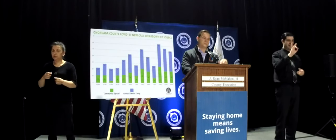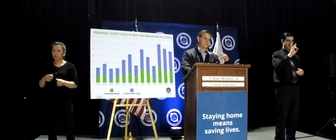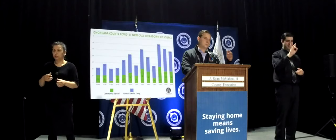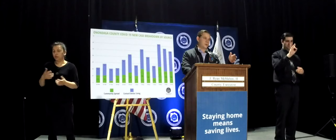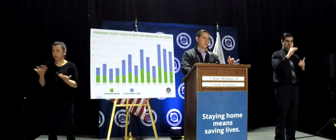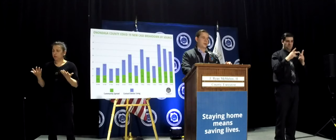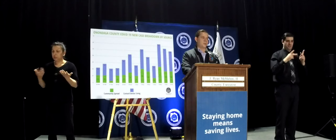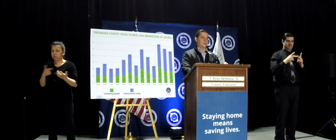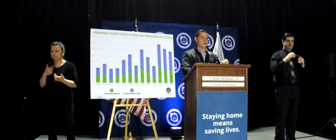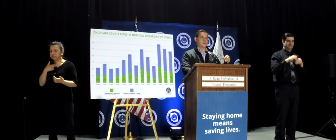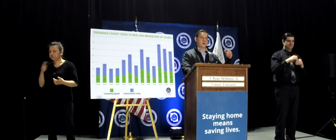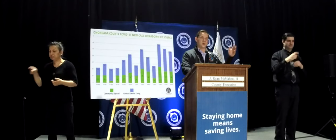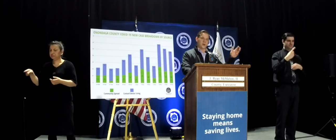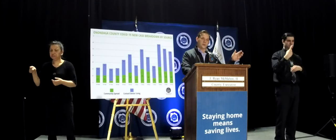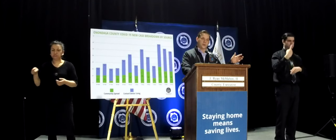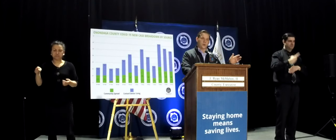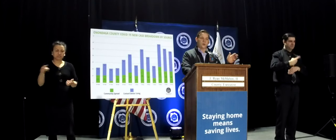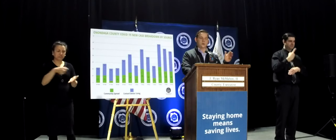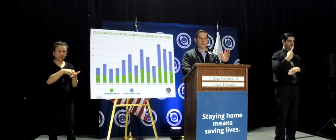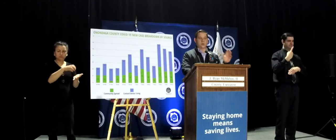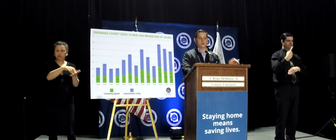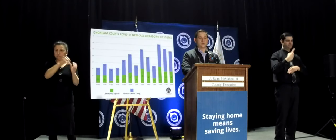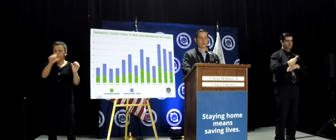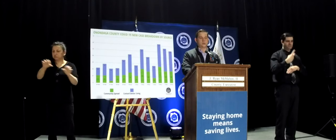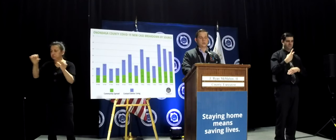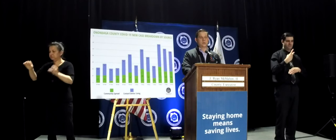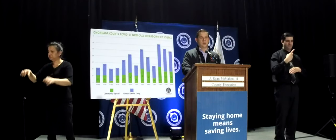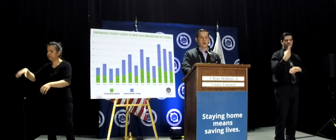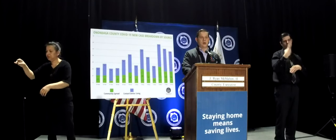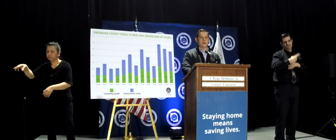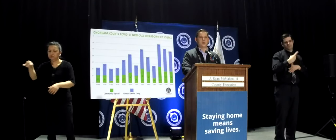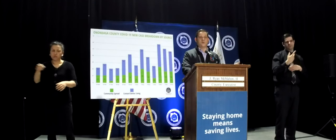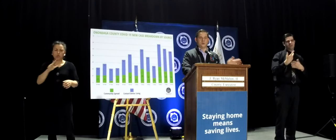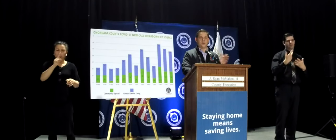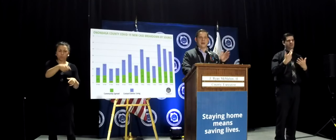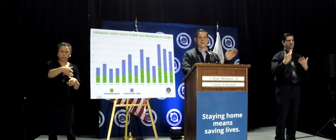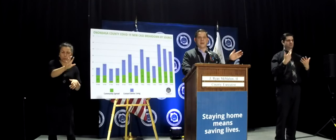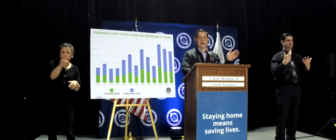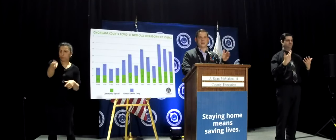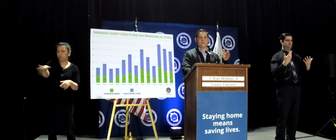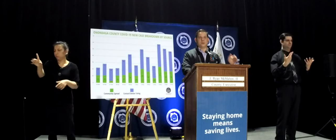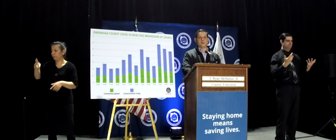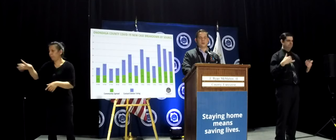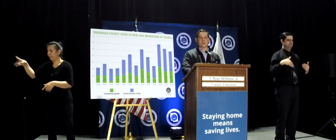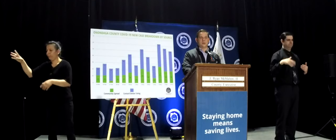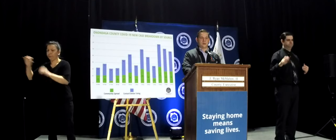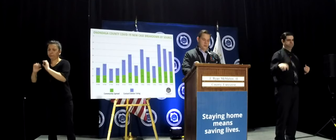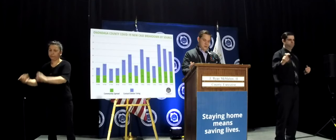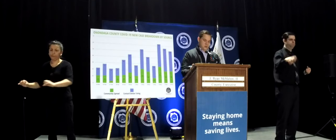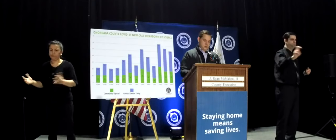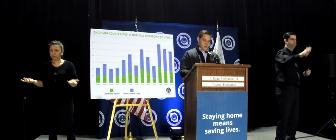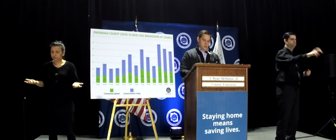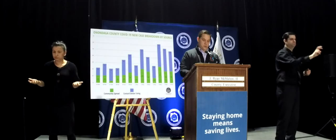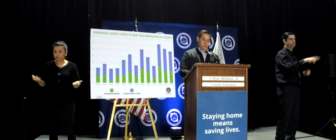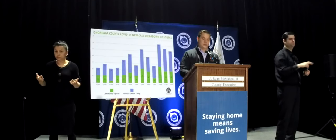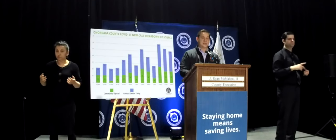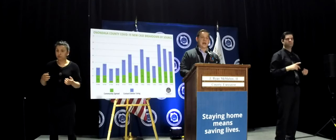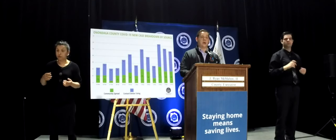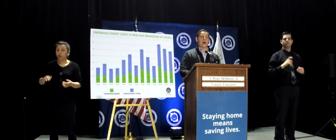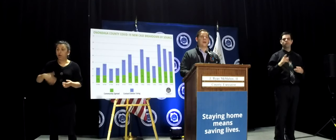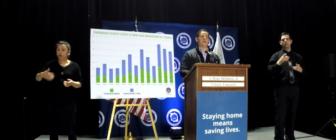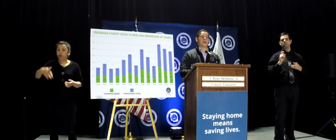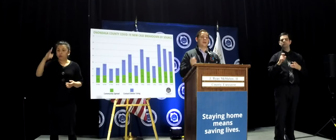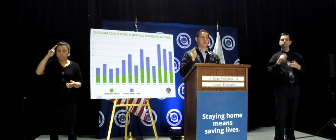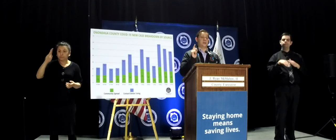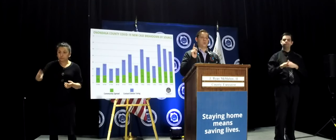spot, maybe get a couple things, go to another store, and hopefully we'll get that back. But certainly, you can see